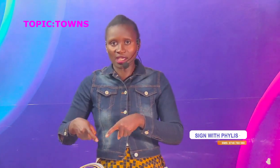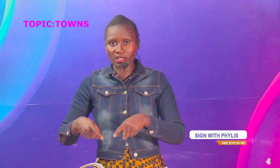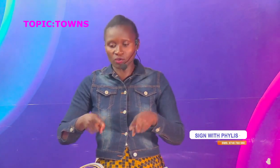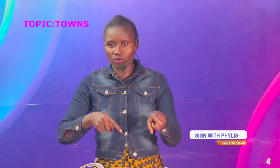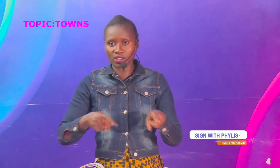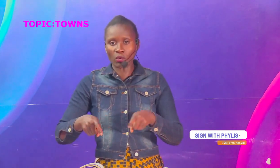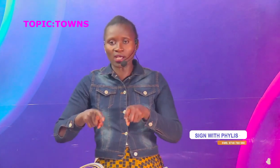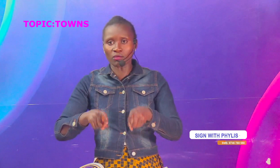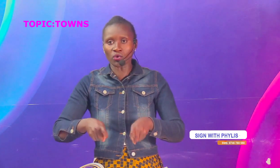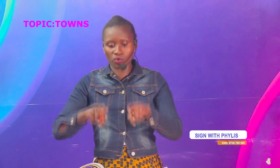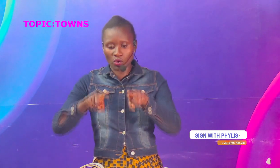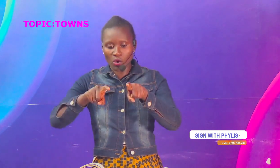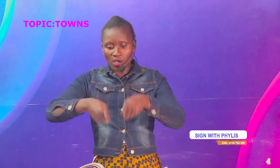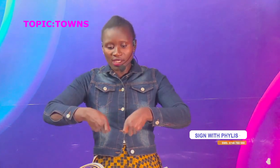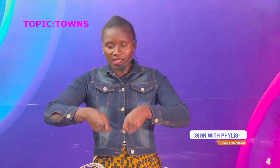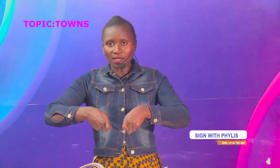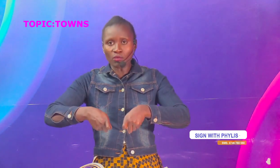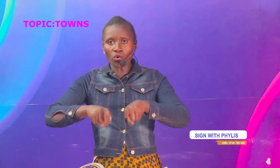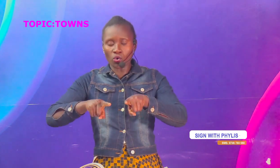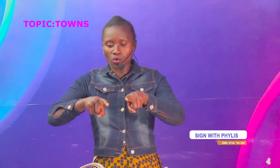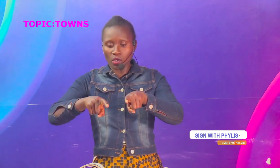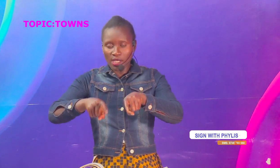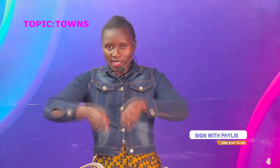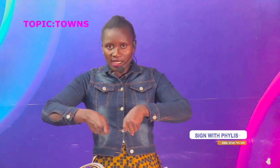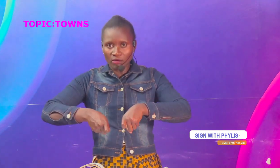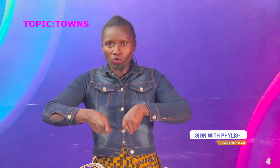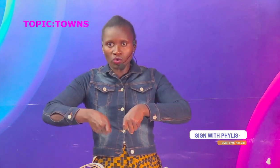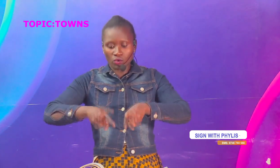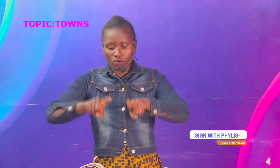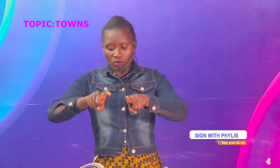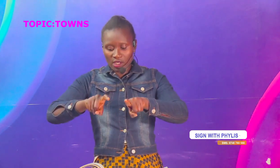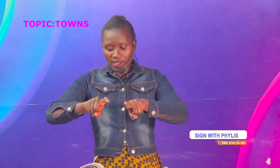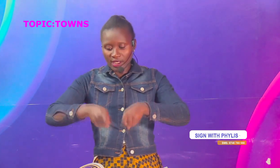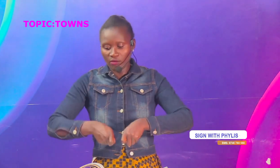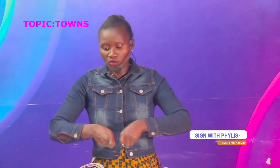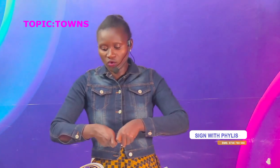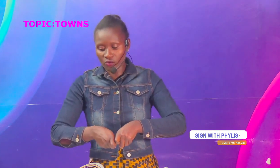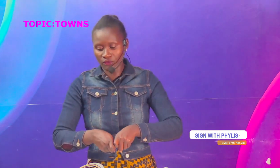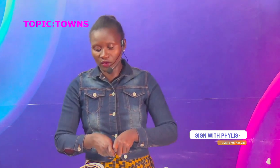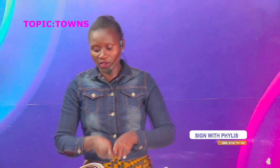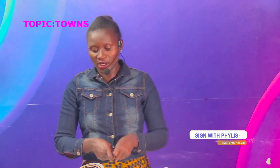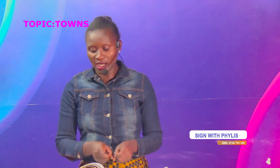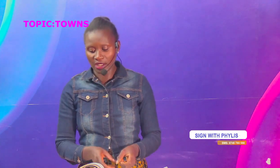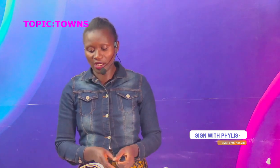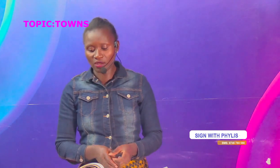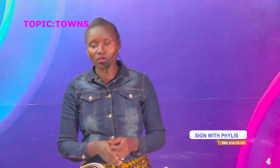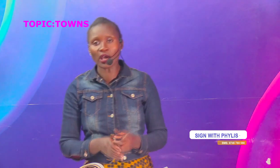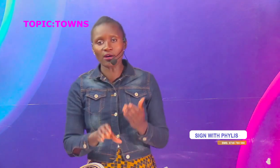use the word Limuru. So Limuru, Limuru, Limuru. And then also have